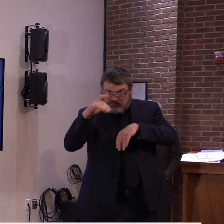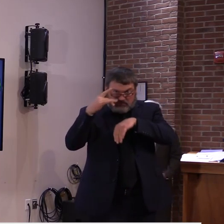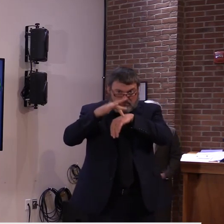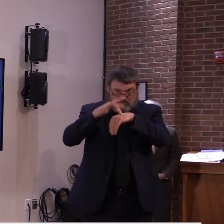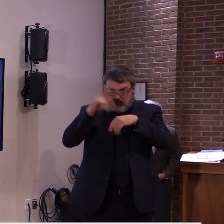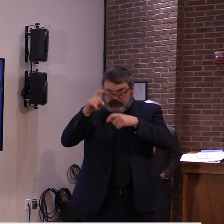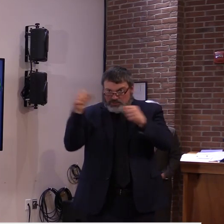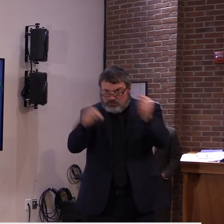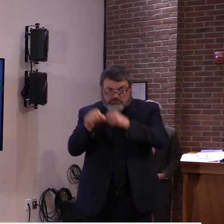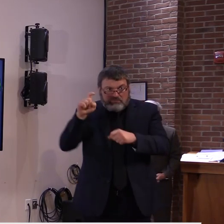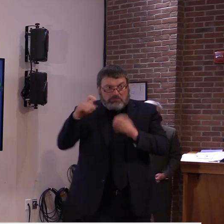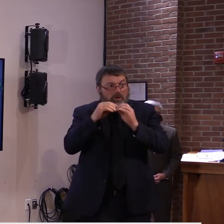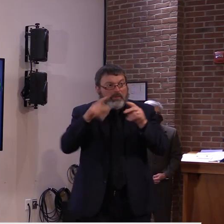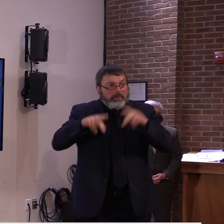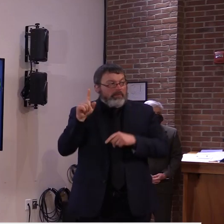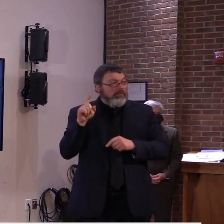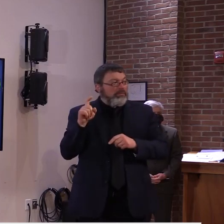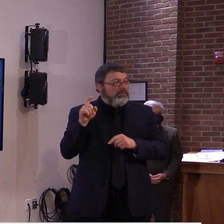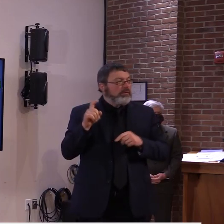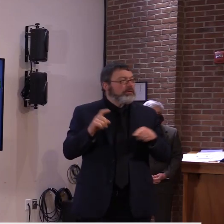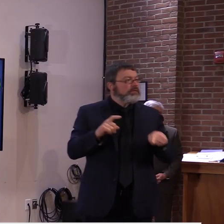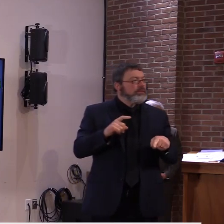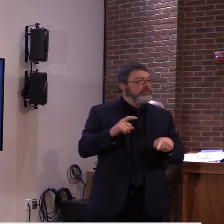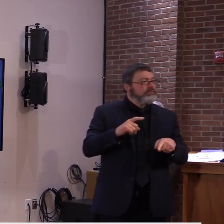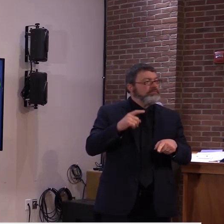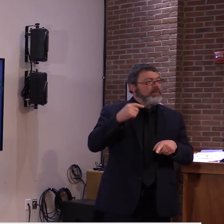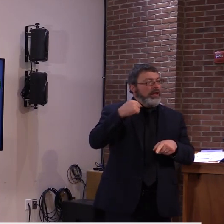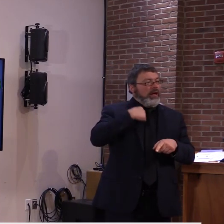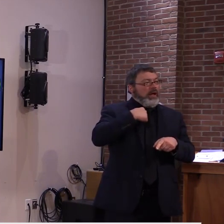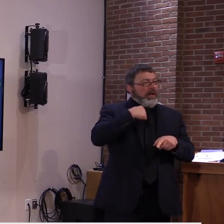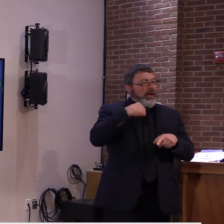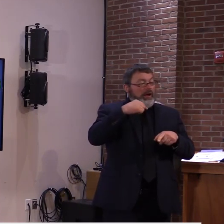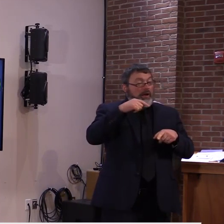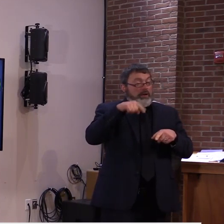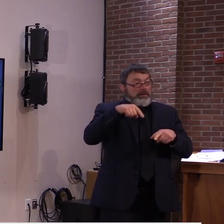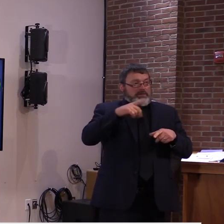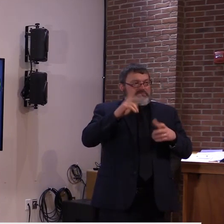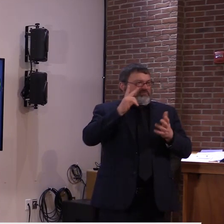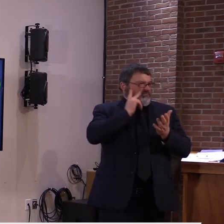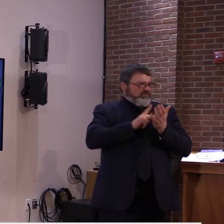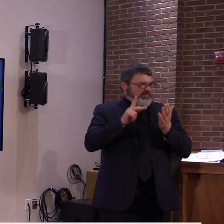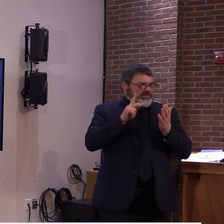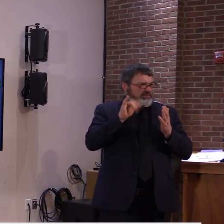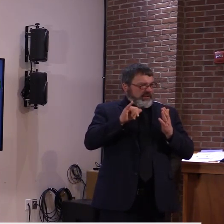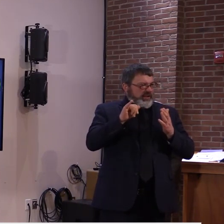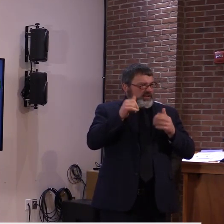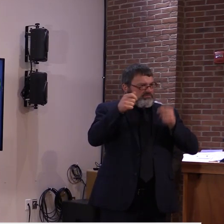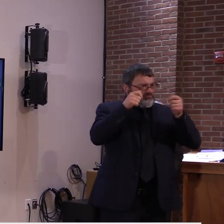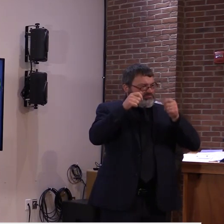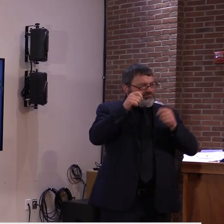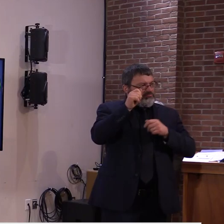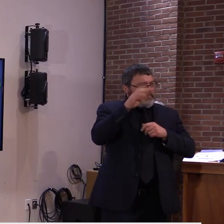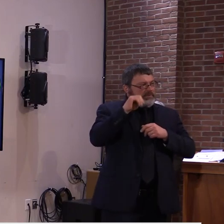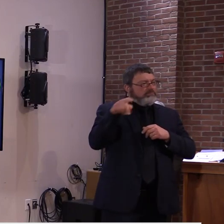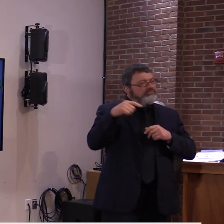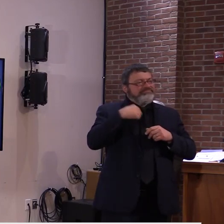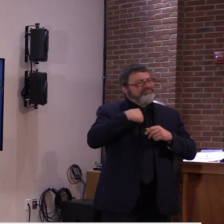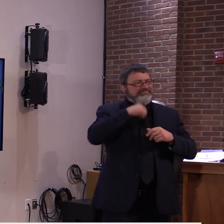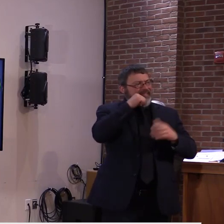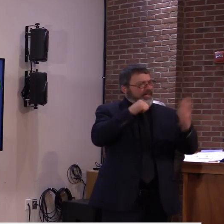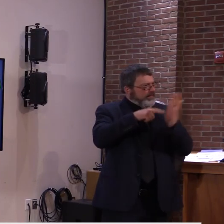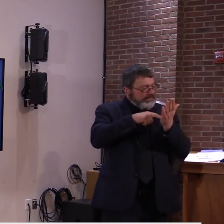I might ask Secretary Young if she knows of any requests from the AG's office for more attorney